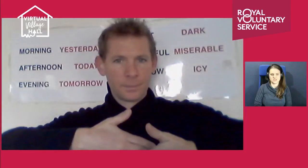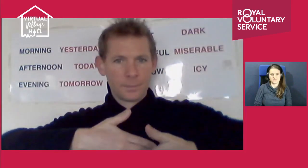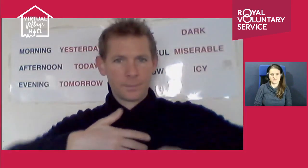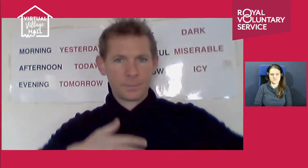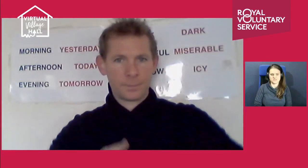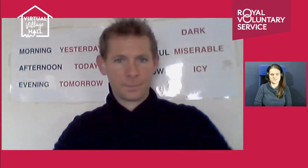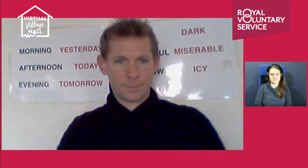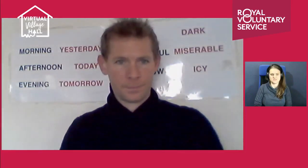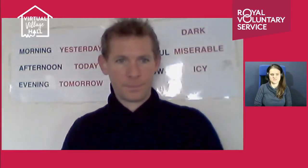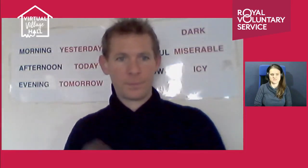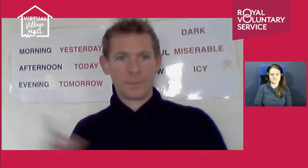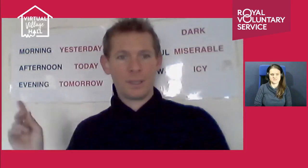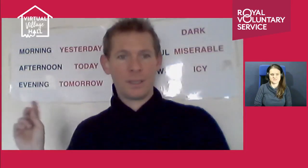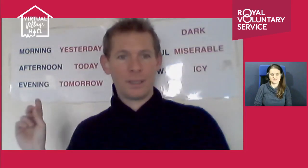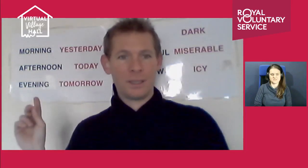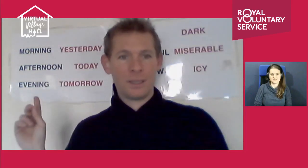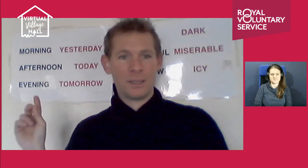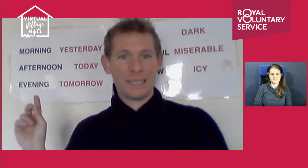dark.